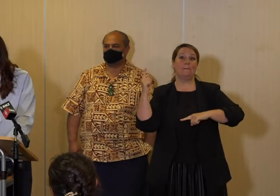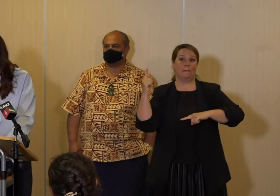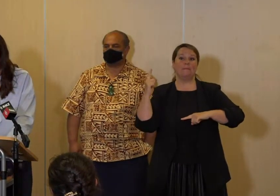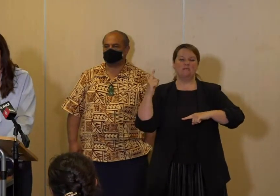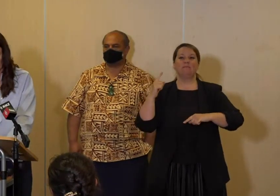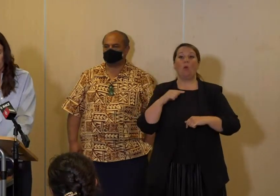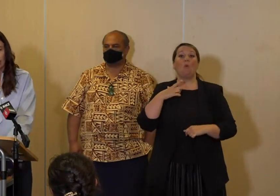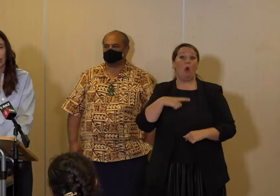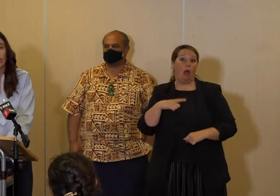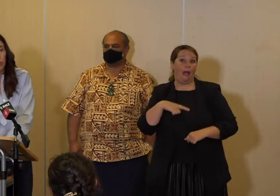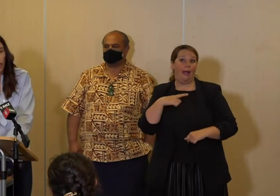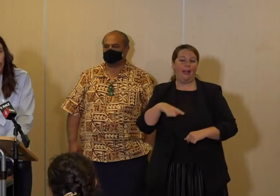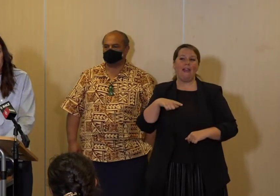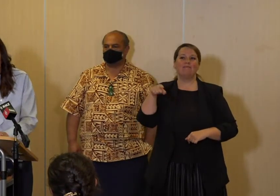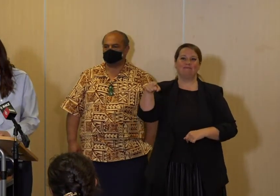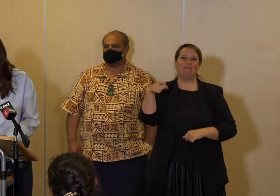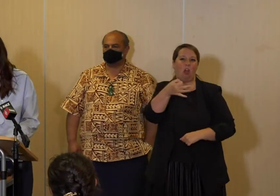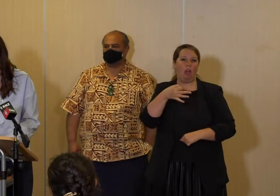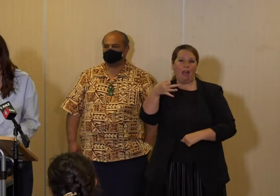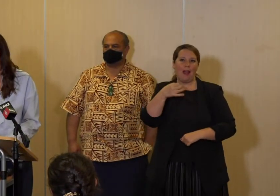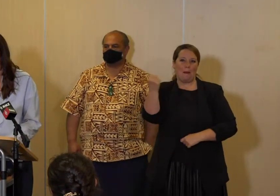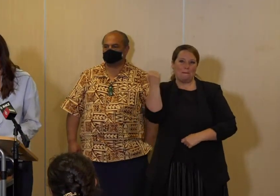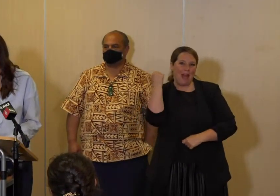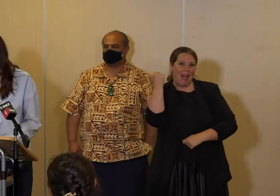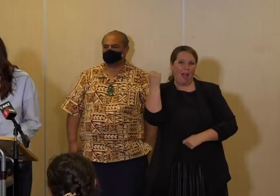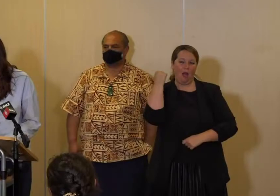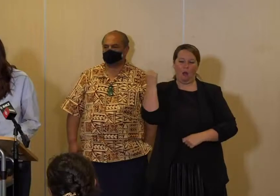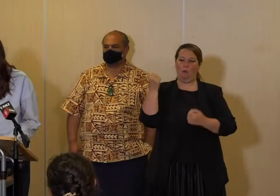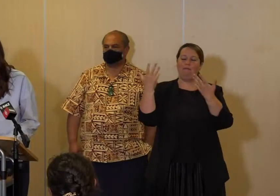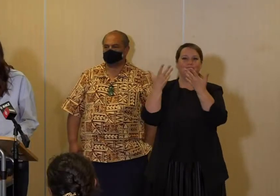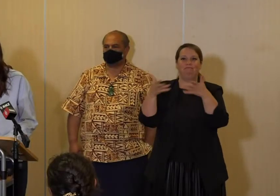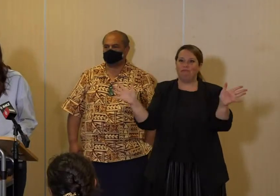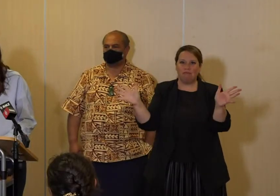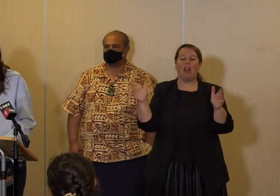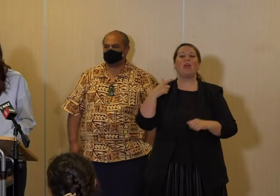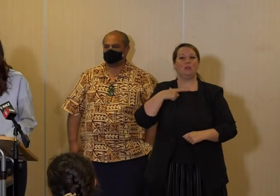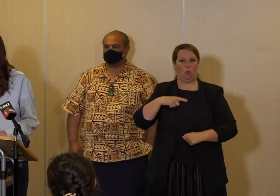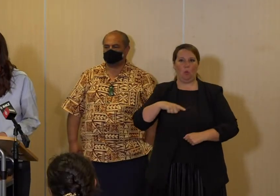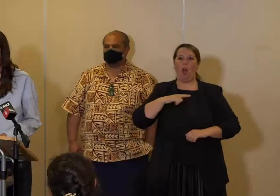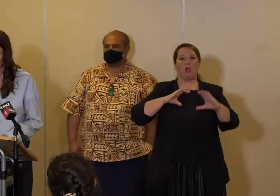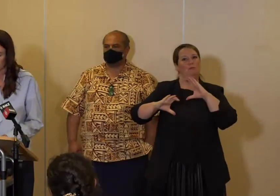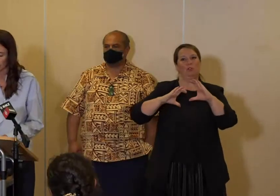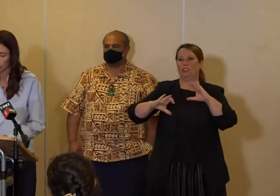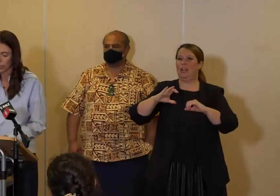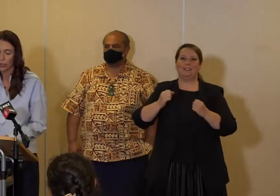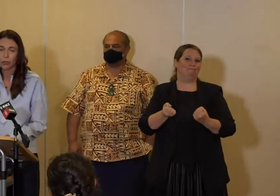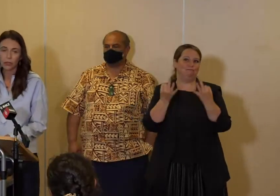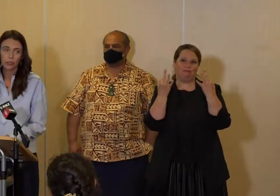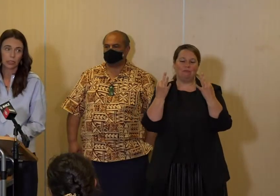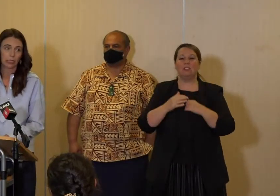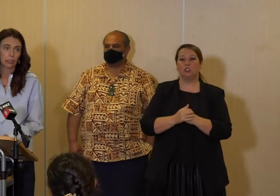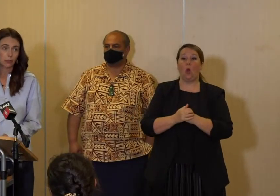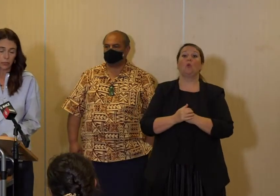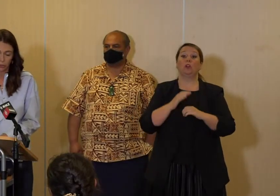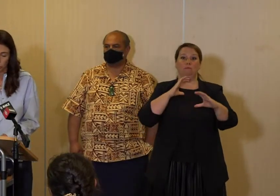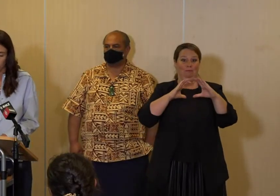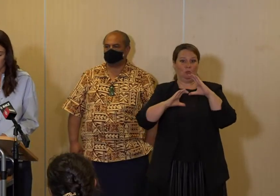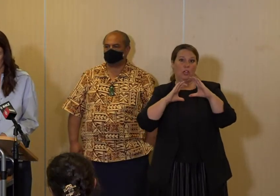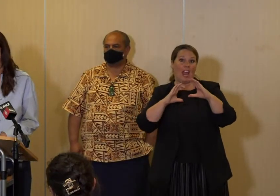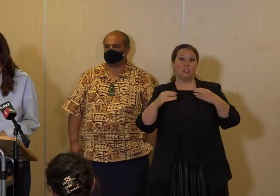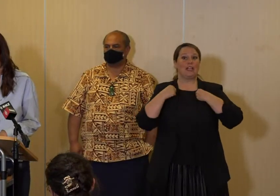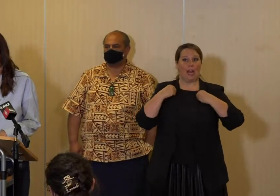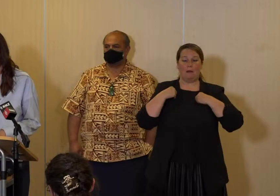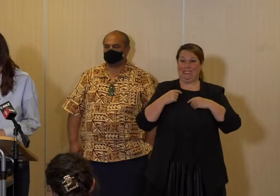of power, and that is why communications have been limited. Telecommunication authorities are working urgently to